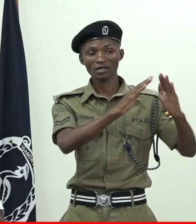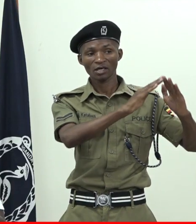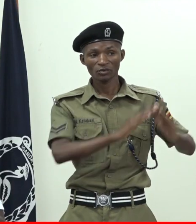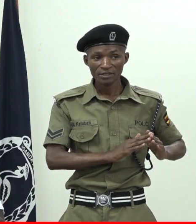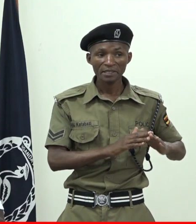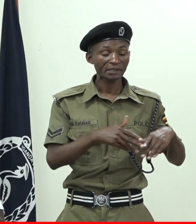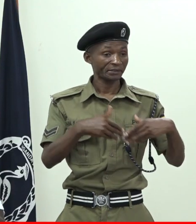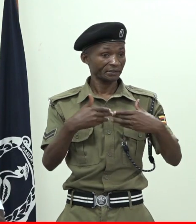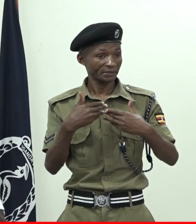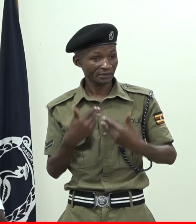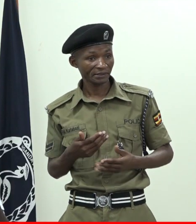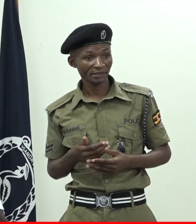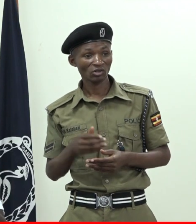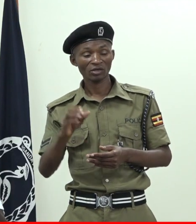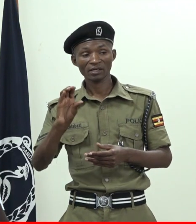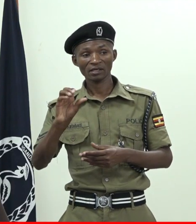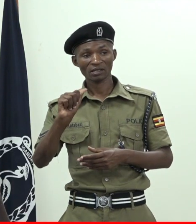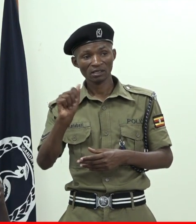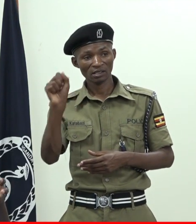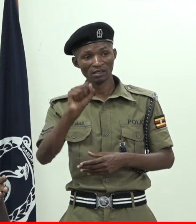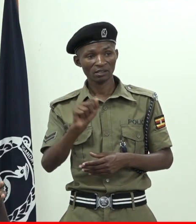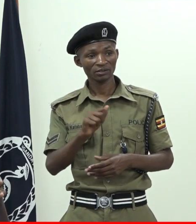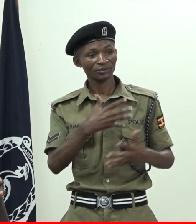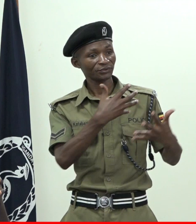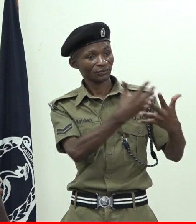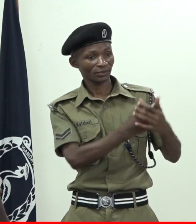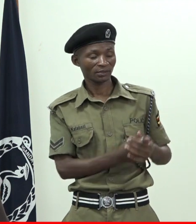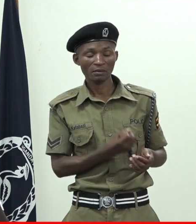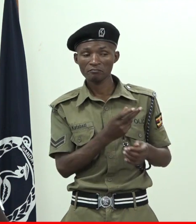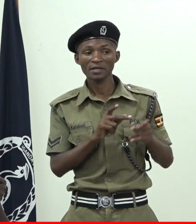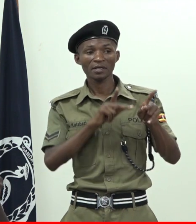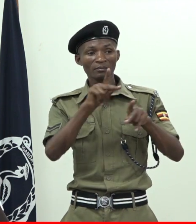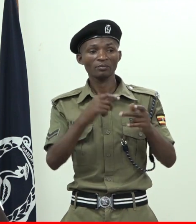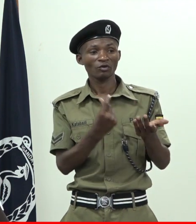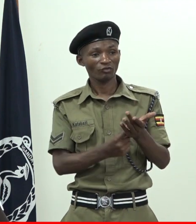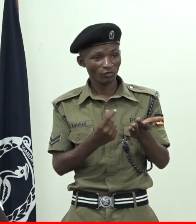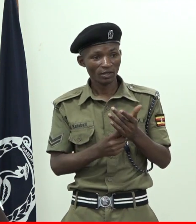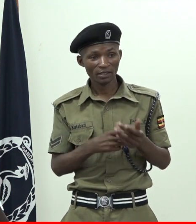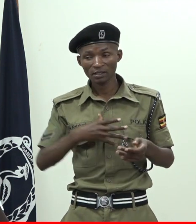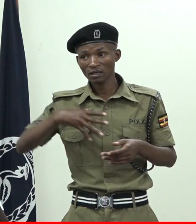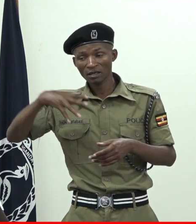Many of the Ugandans leave the country under the pretext of employment.